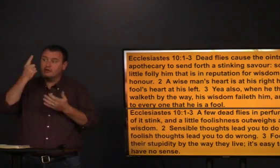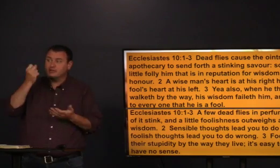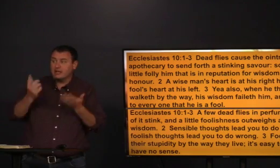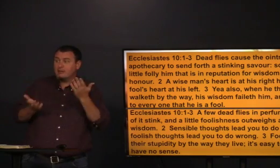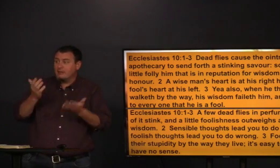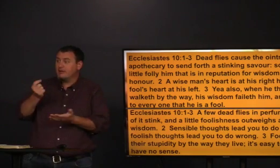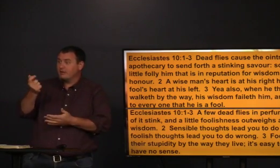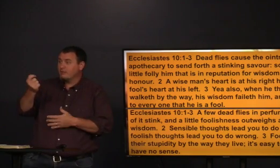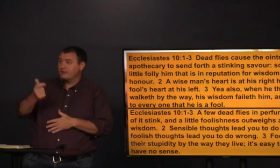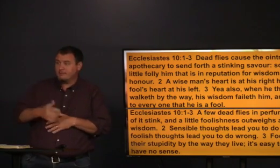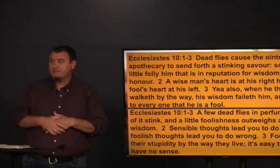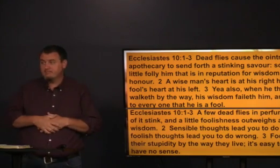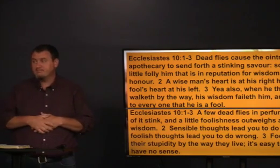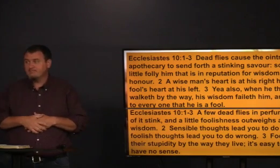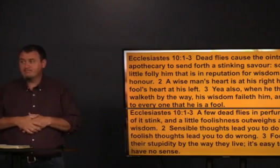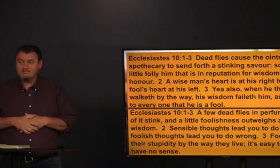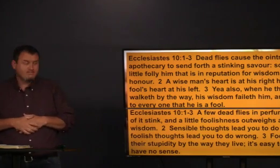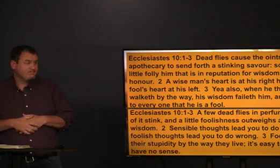understand the view.